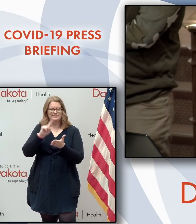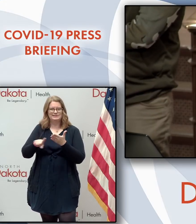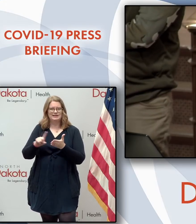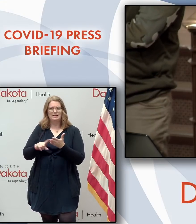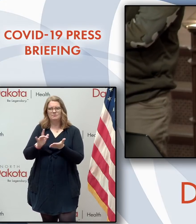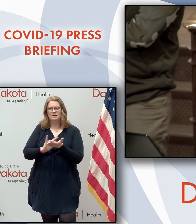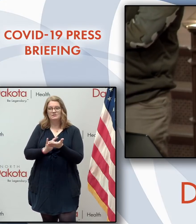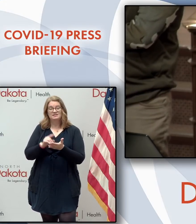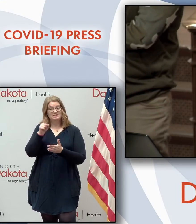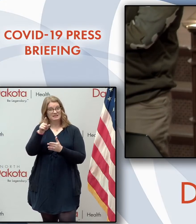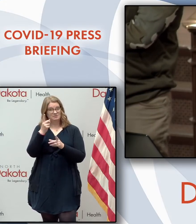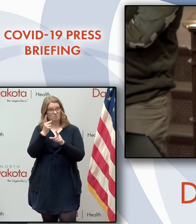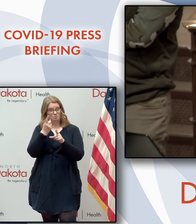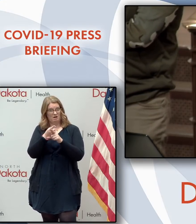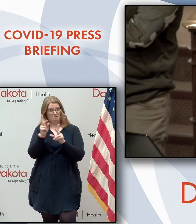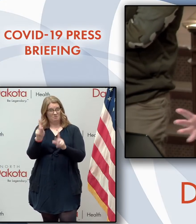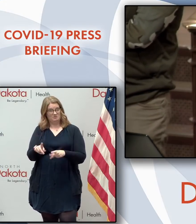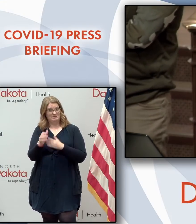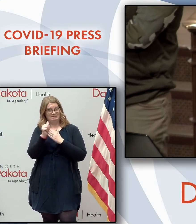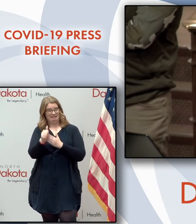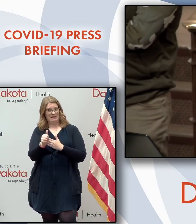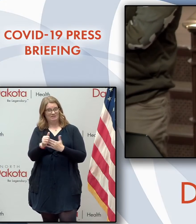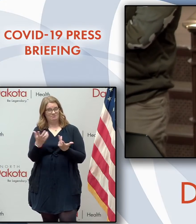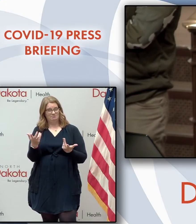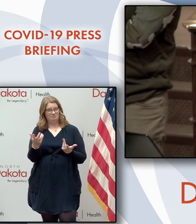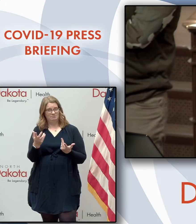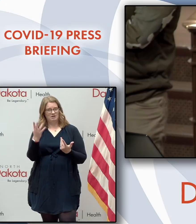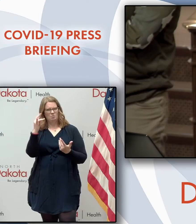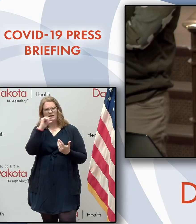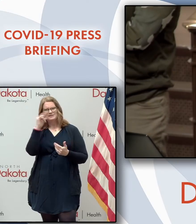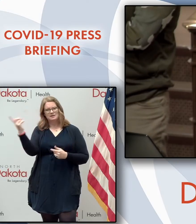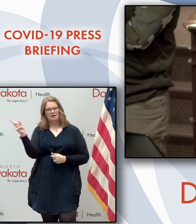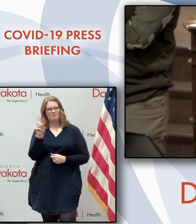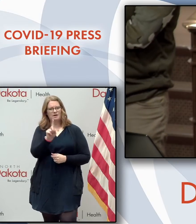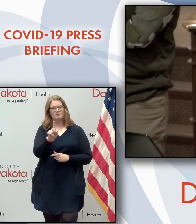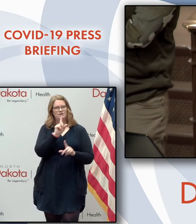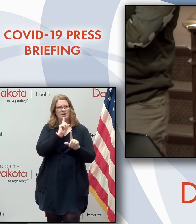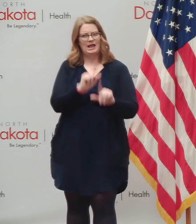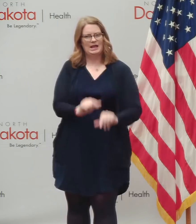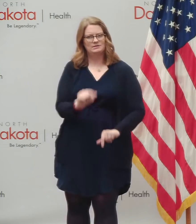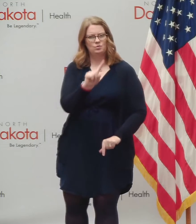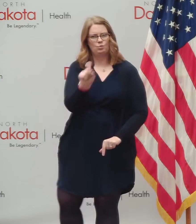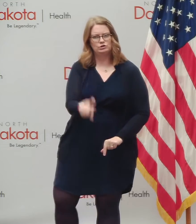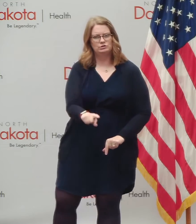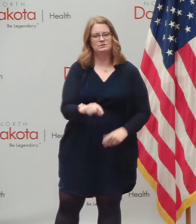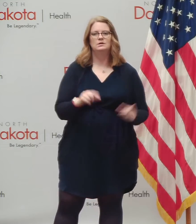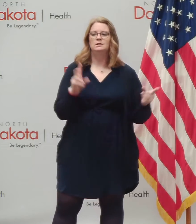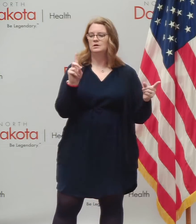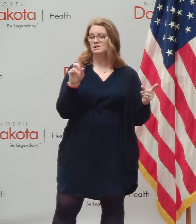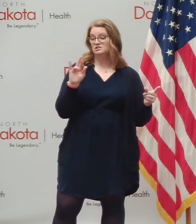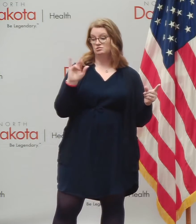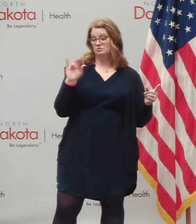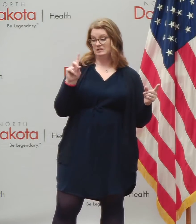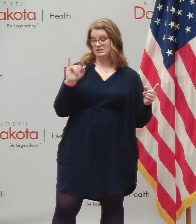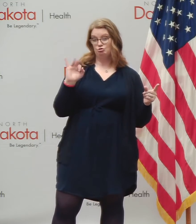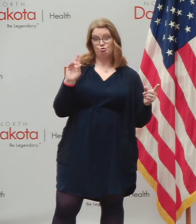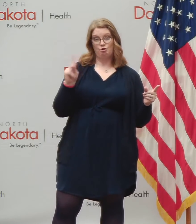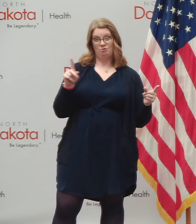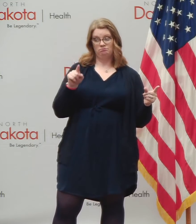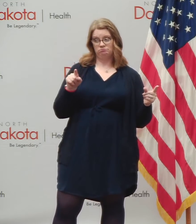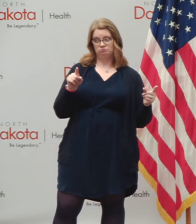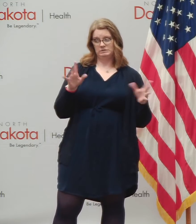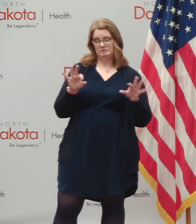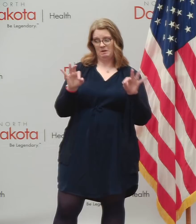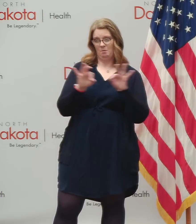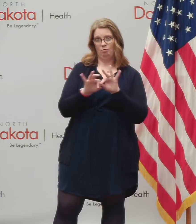he the right guy to help lead us through this pandemic, and why hasn't he been out here to answer questions? Well, Dirk's been a key part of this and